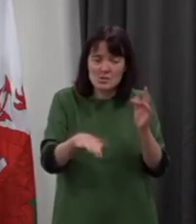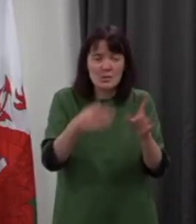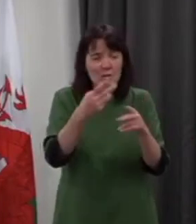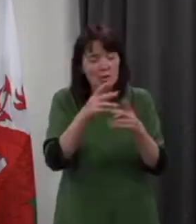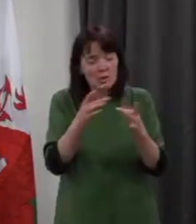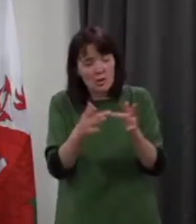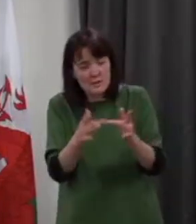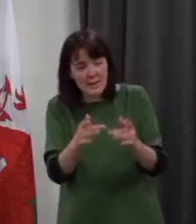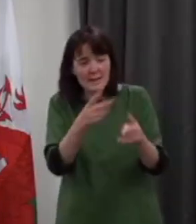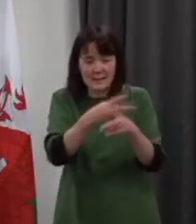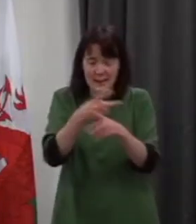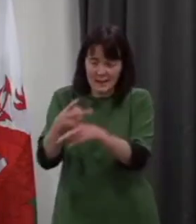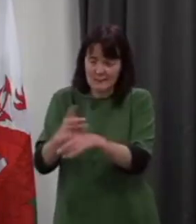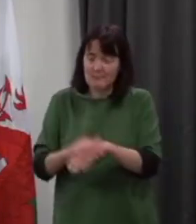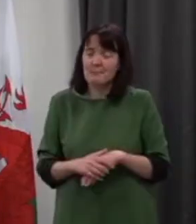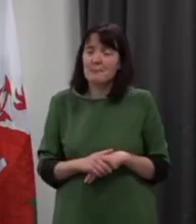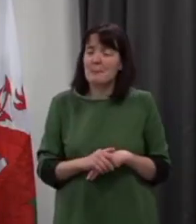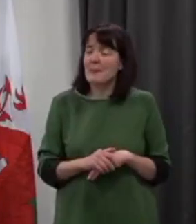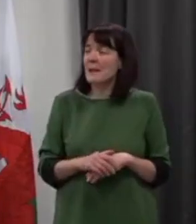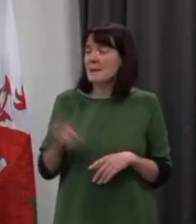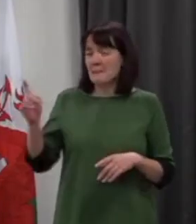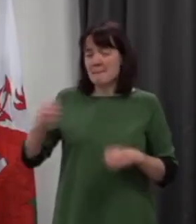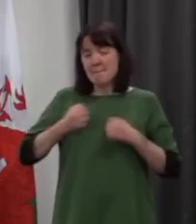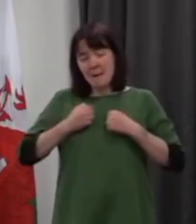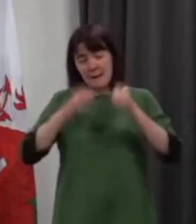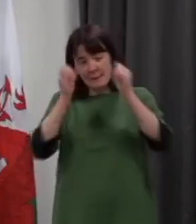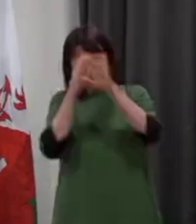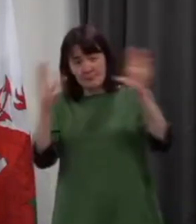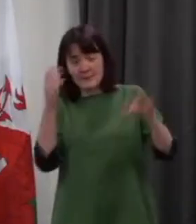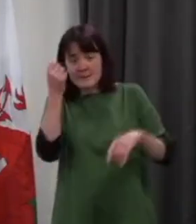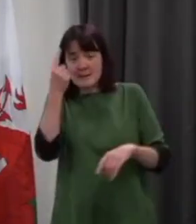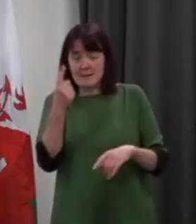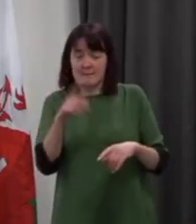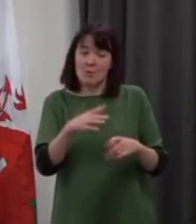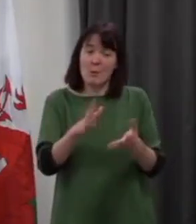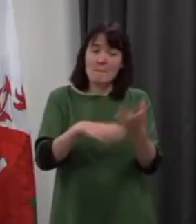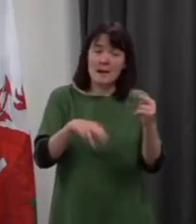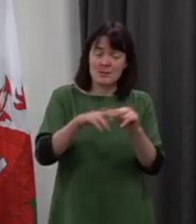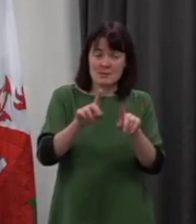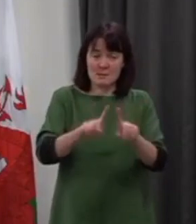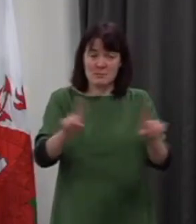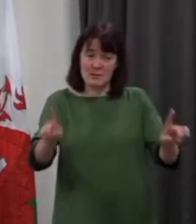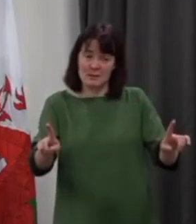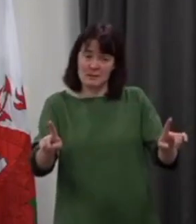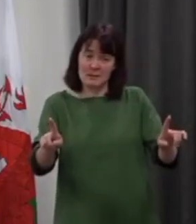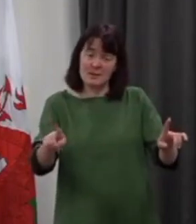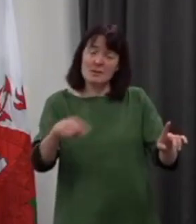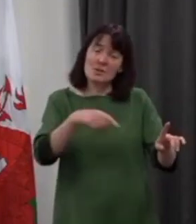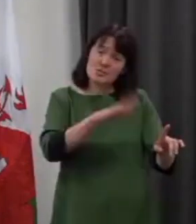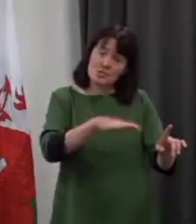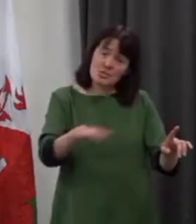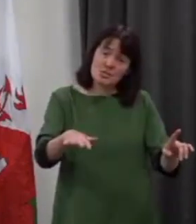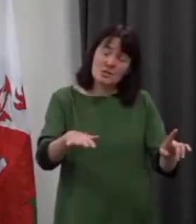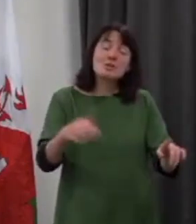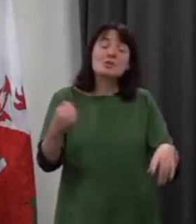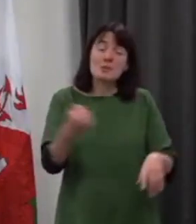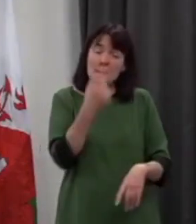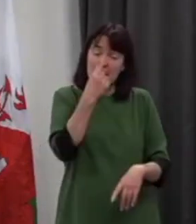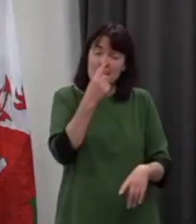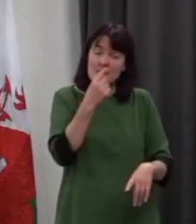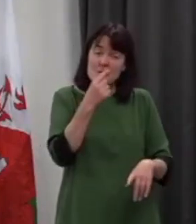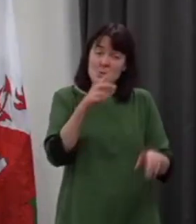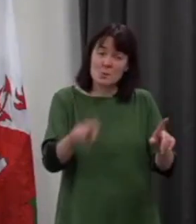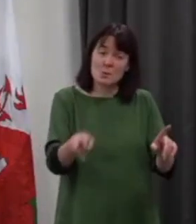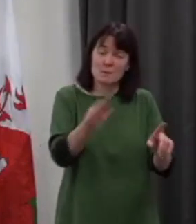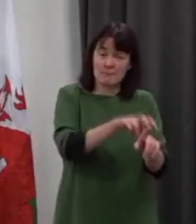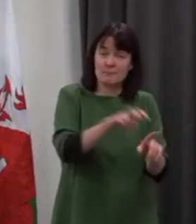a bit of a wobble about this initially, but my understanding is that for separated parents, children should be able to transfer between the two of them if those